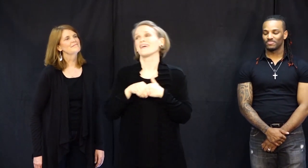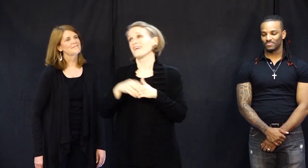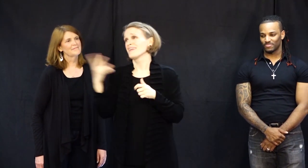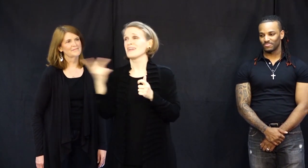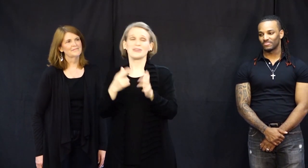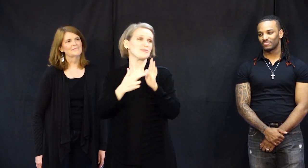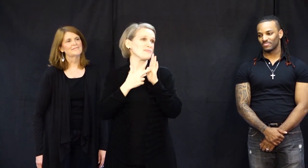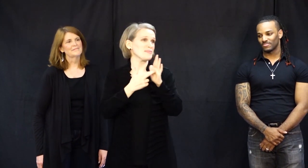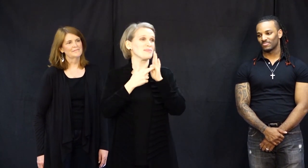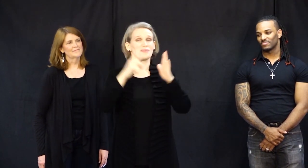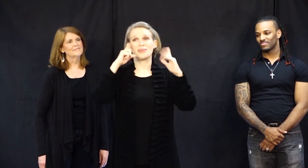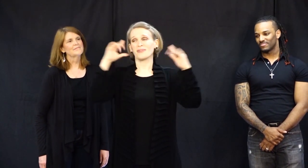and the hope that you